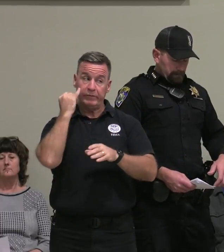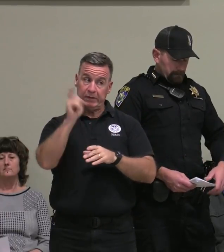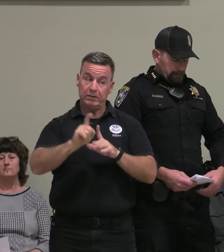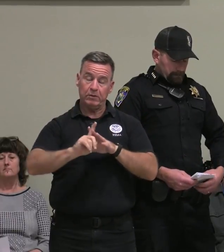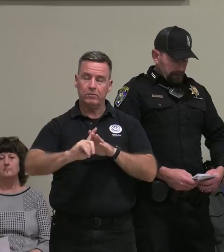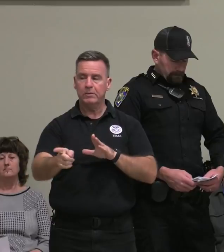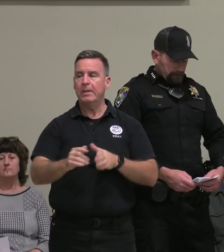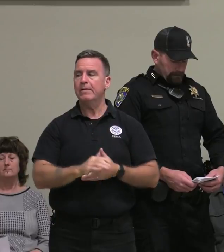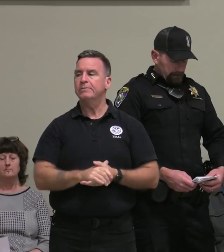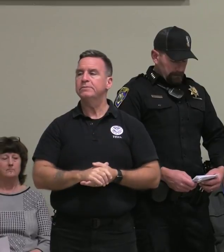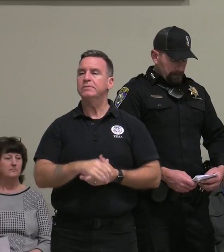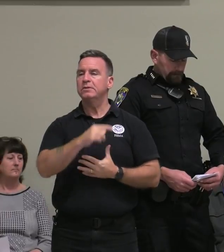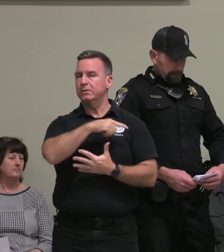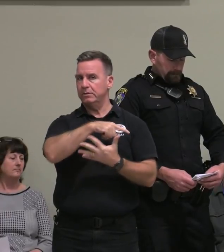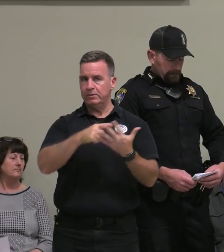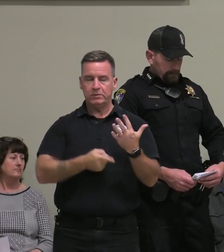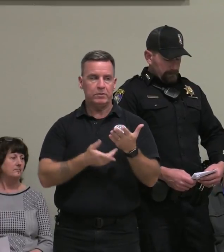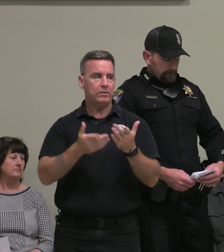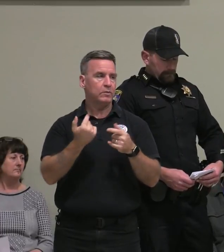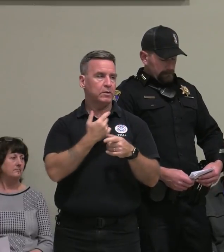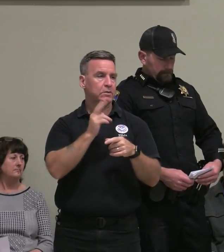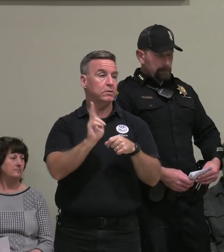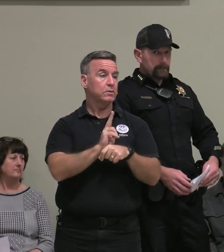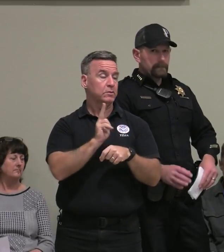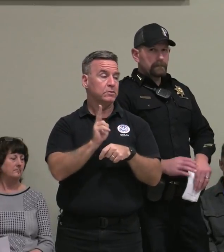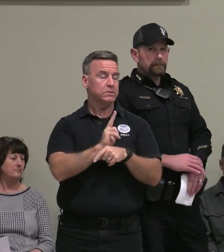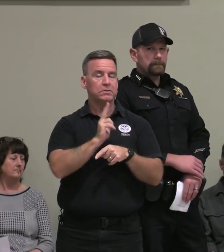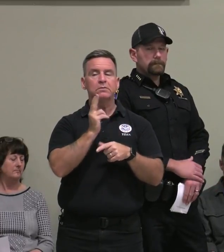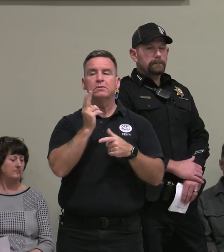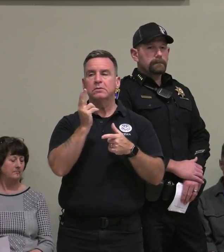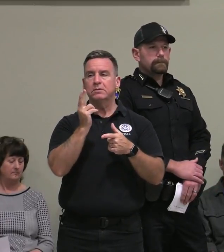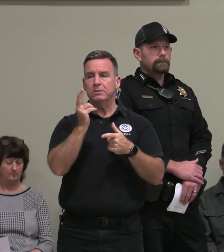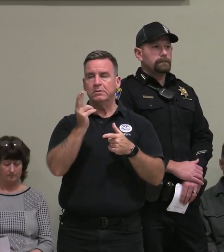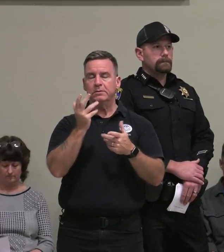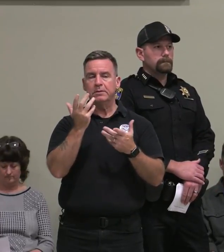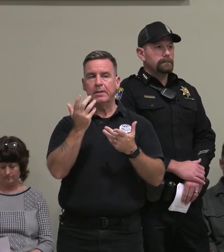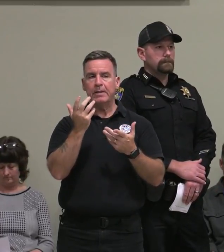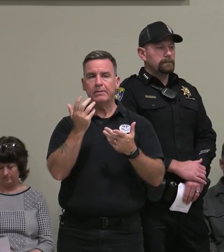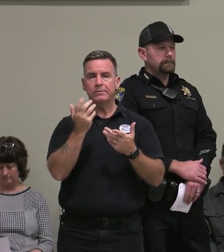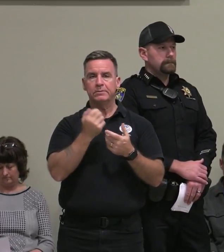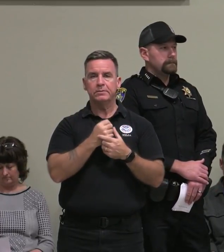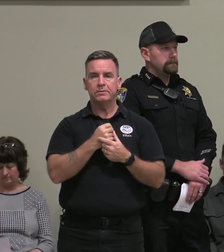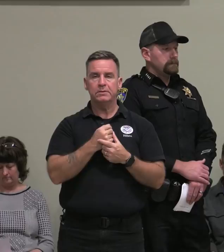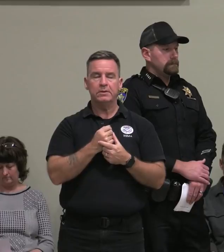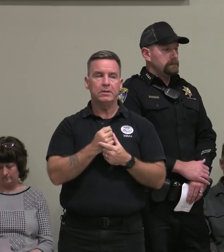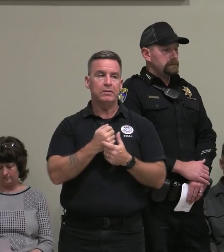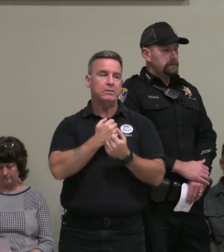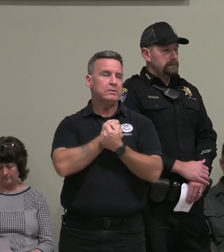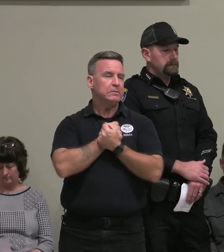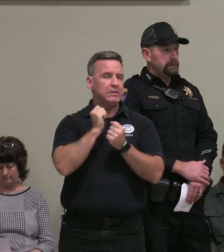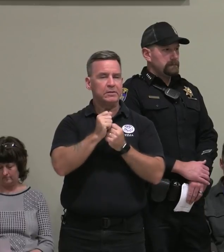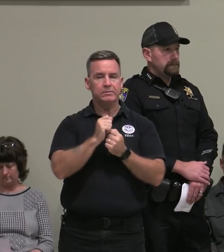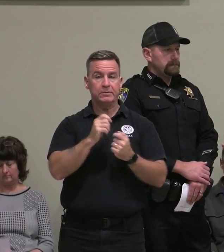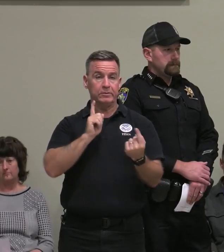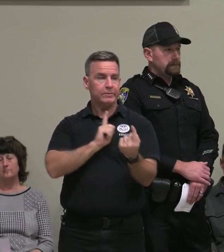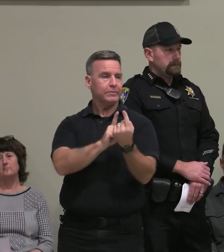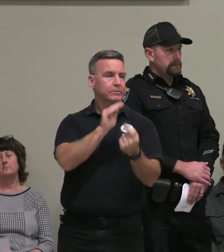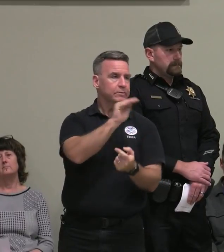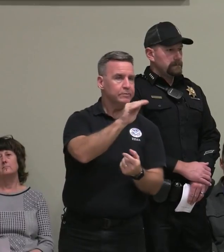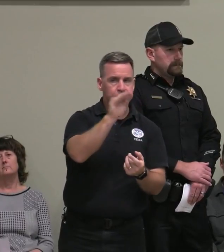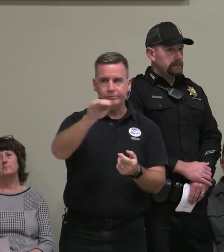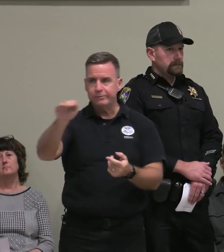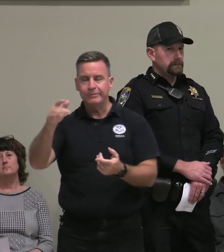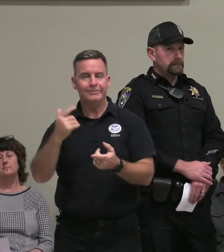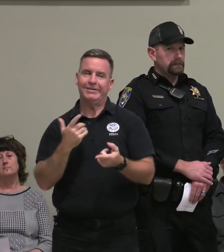have to go. So those are the mechanisms that we're ultimately utilizing. I would love to be able to give personal notice to everybody, but you know that